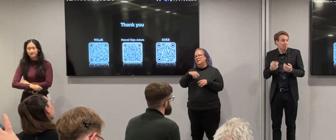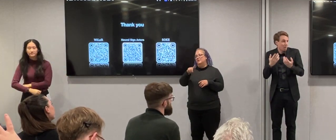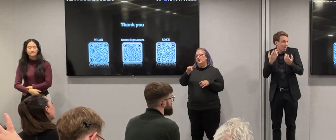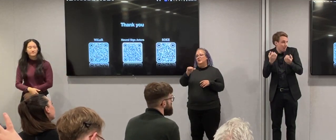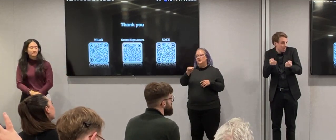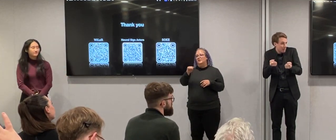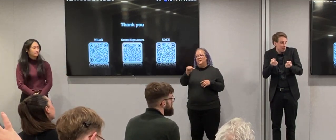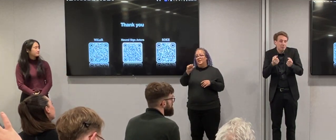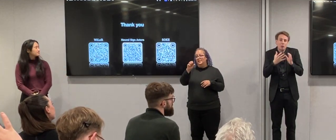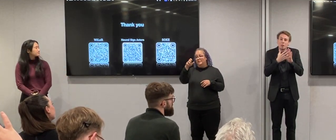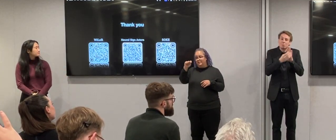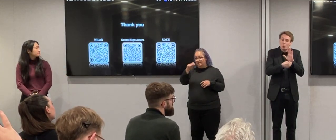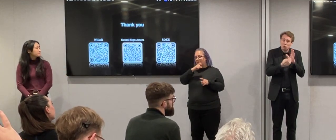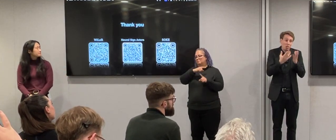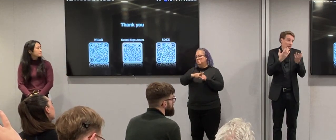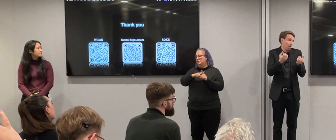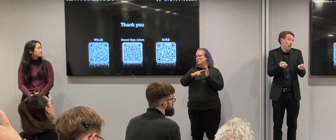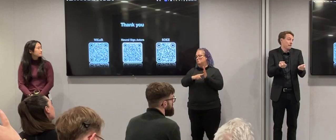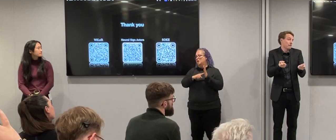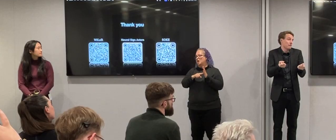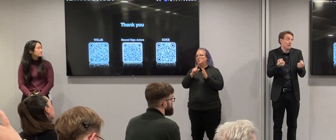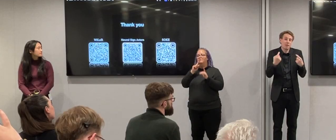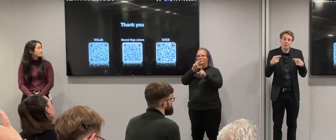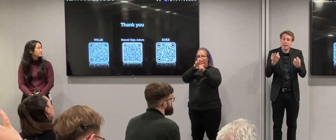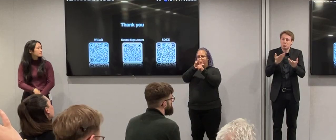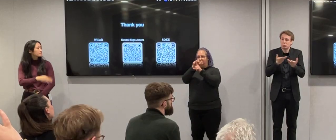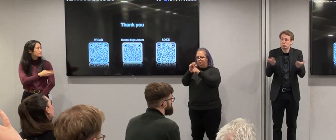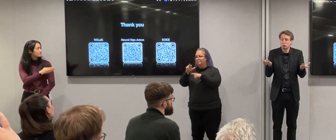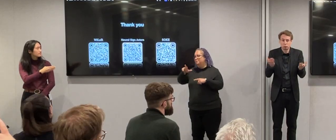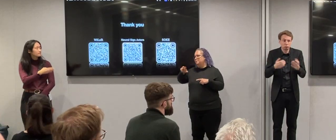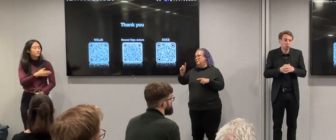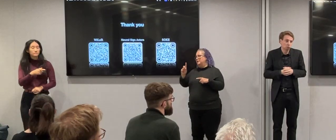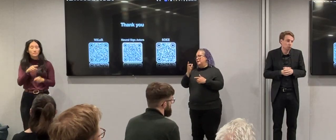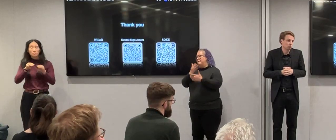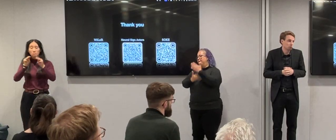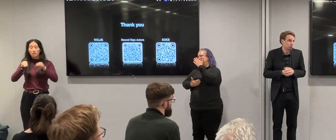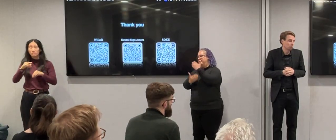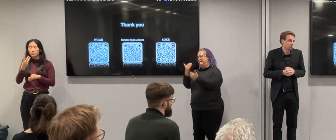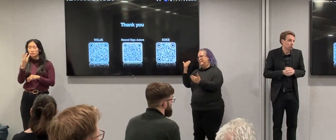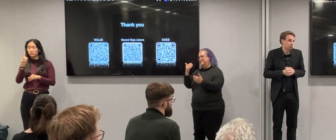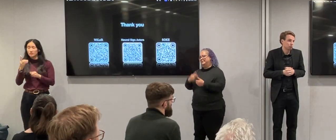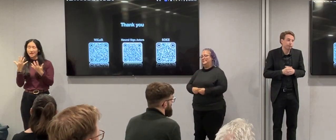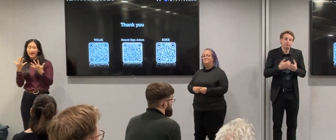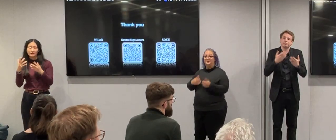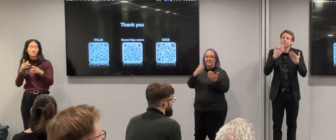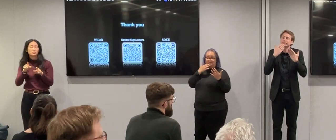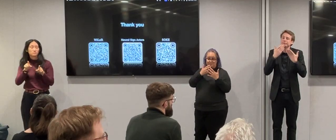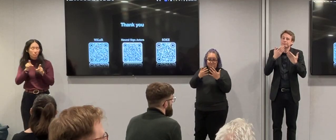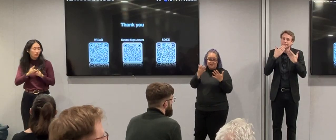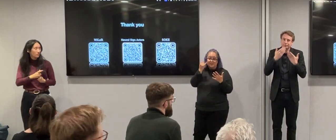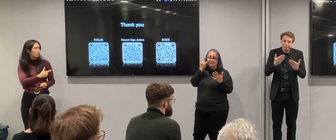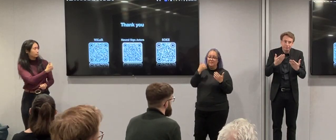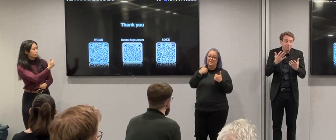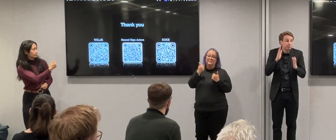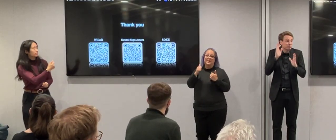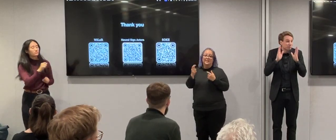to capture 3D hands. Thank you very much. And if you have any